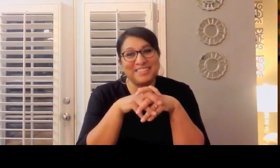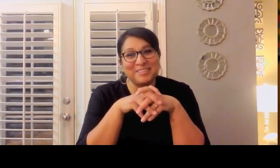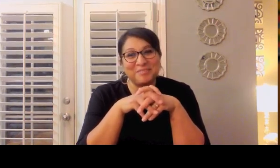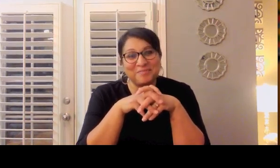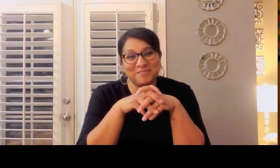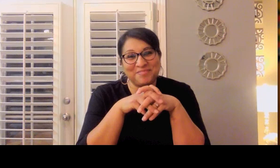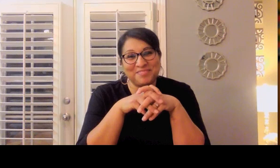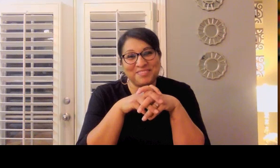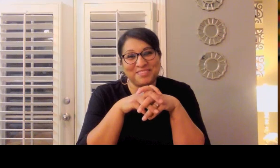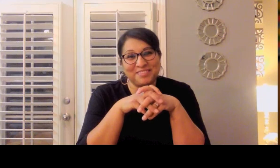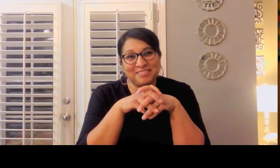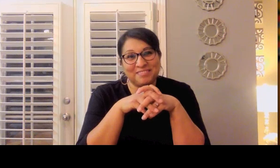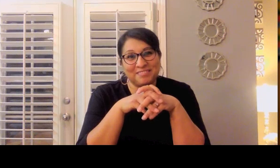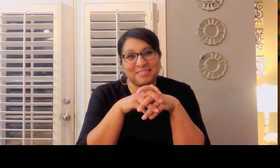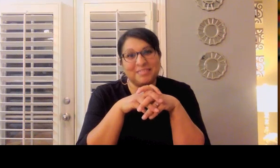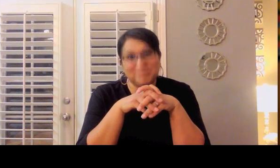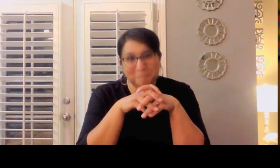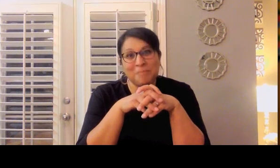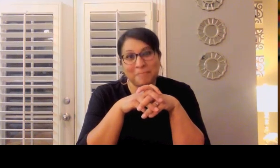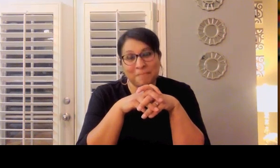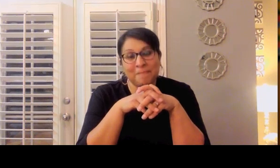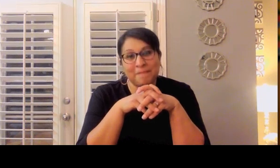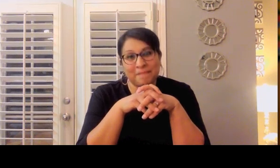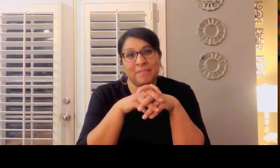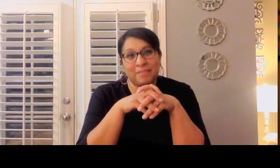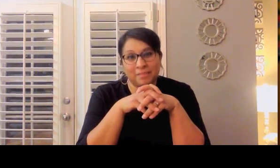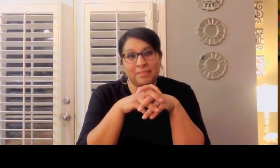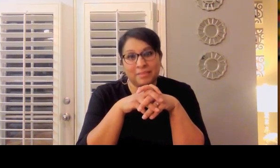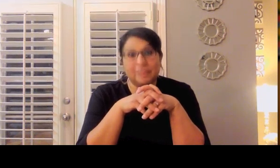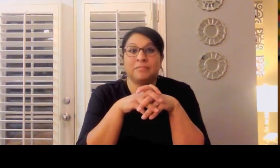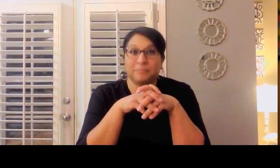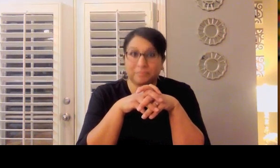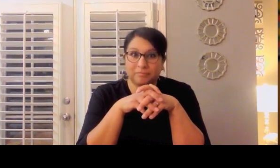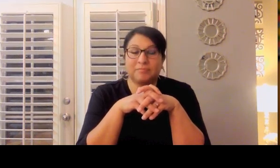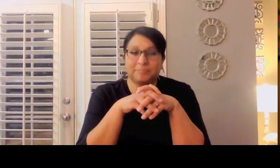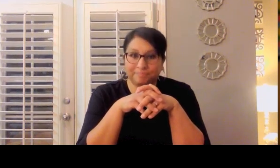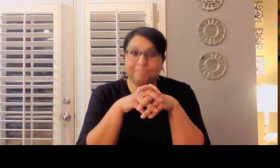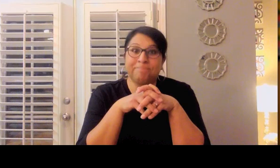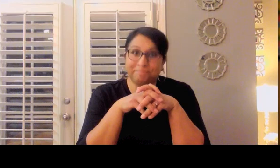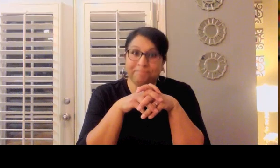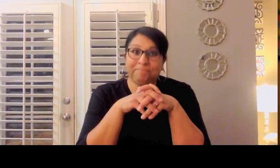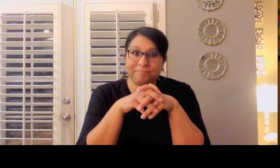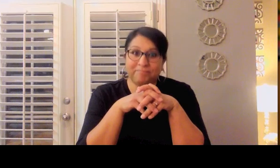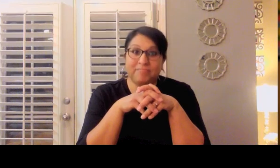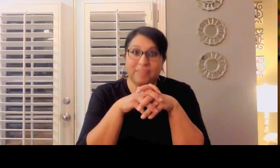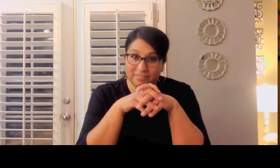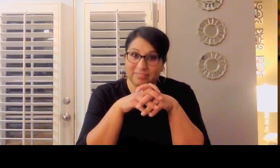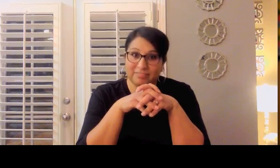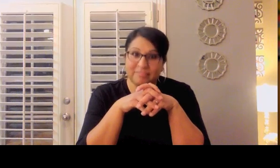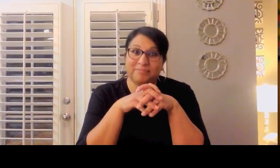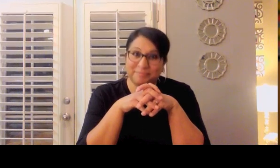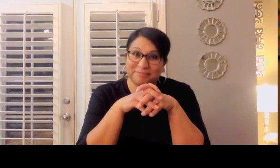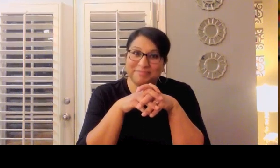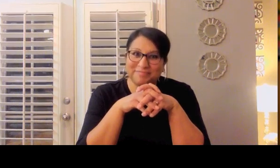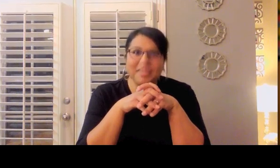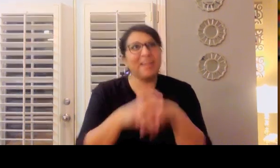We'll be looking forward. Hopefully things get better too, and for the pandemic stuff, and then we'll be able to, mm-hmm. meet up, yeah, again soon and